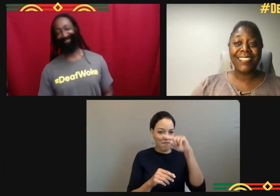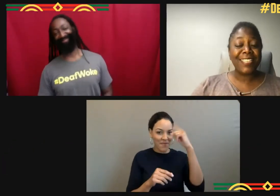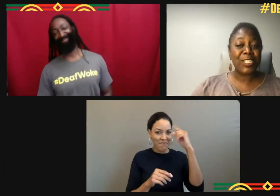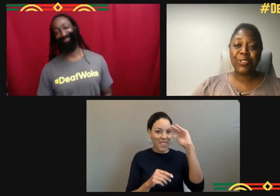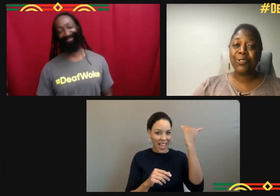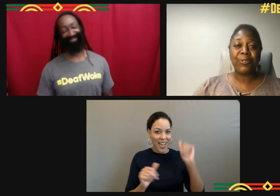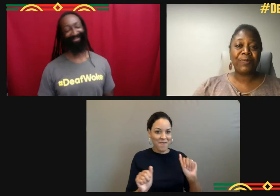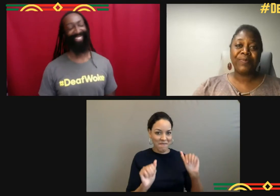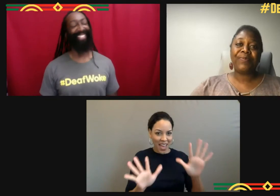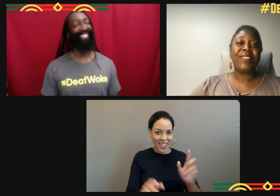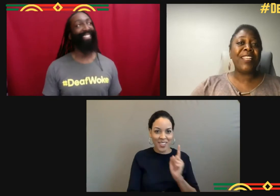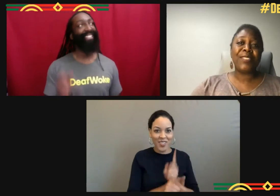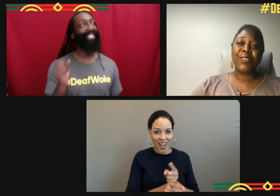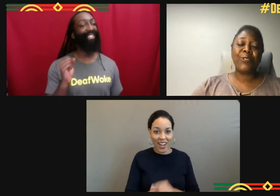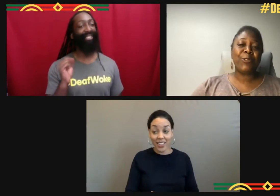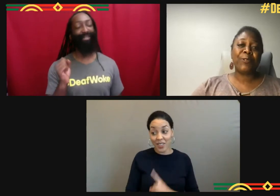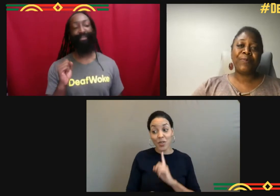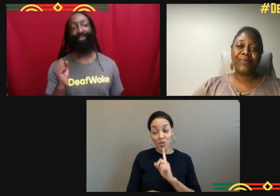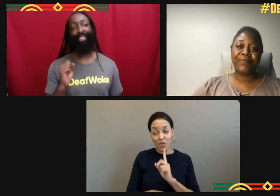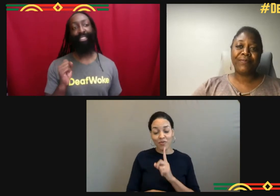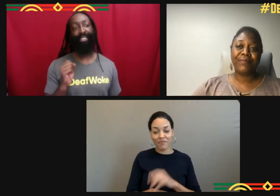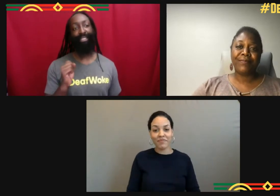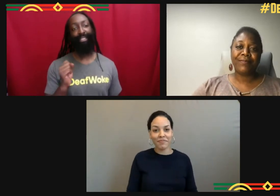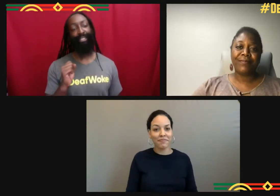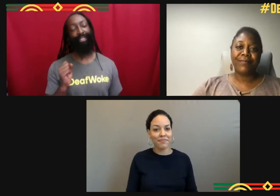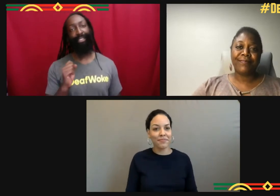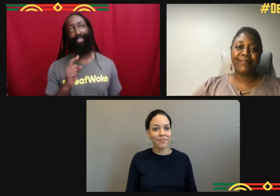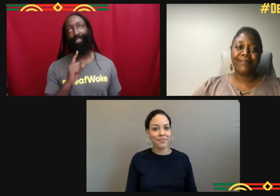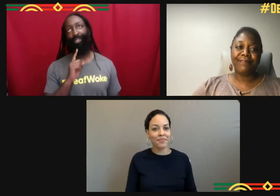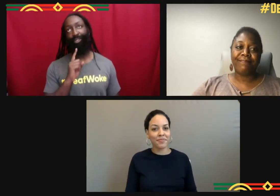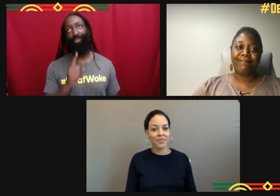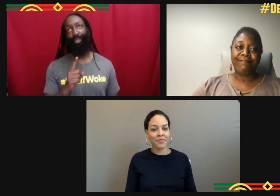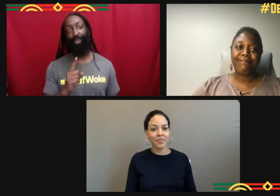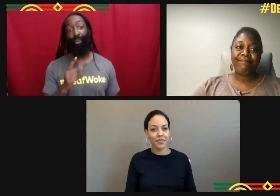Yes, it's true. It is so true.